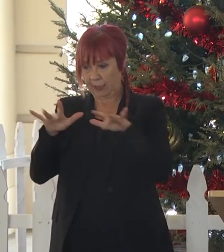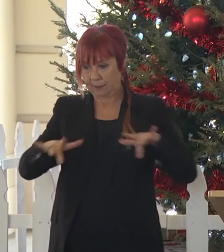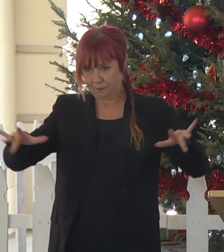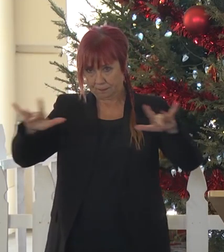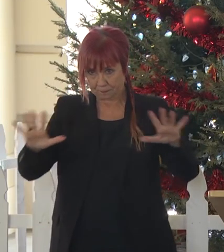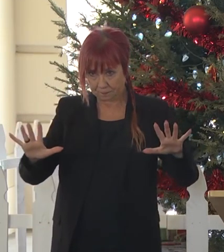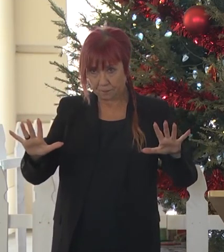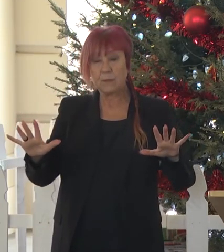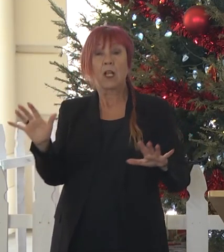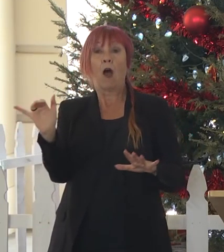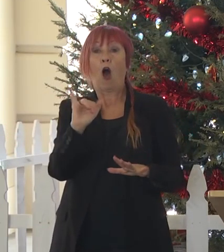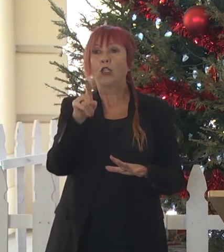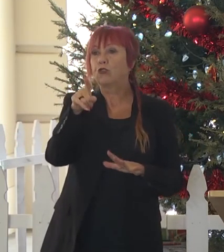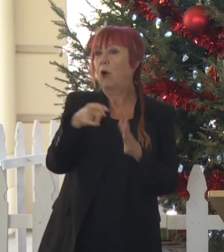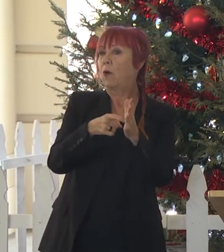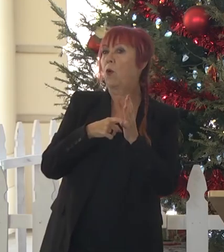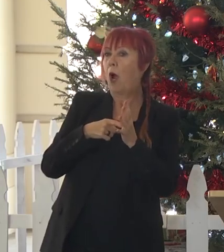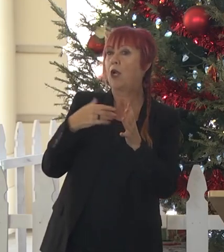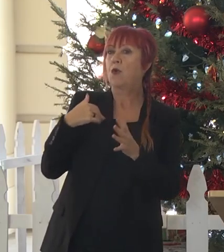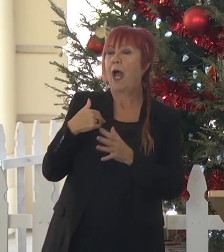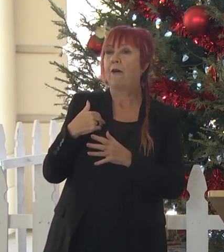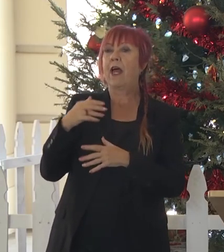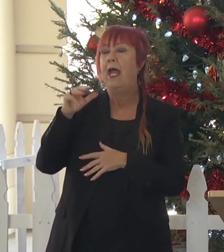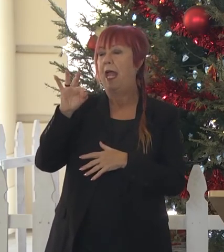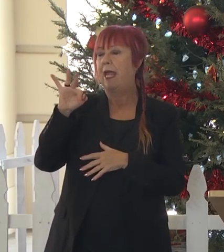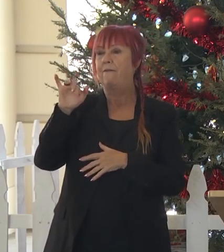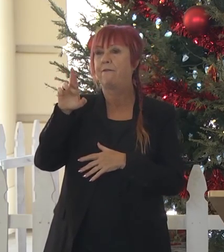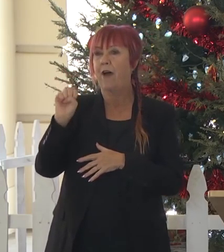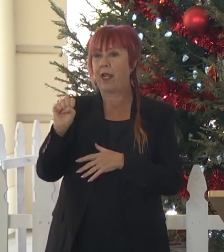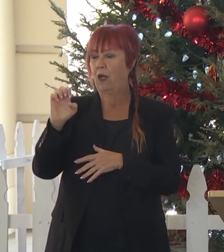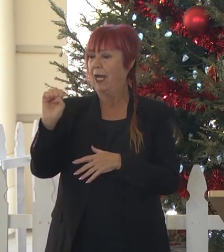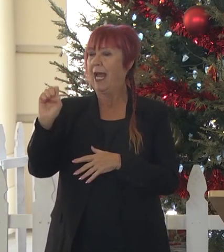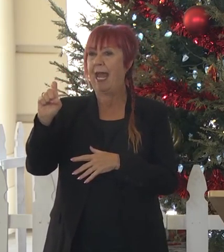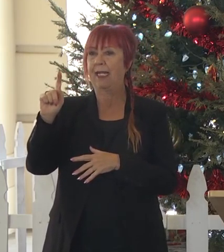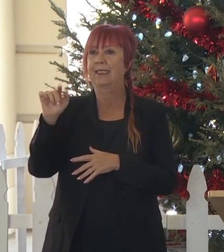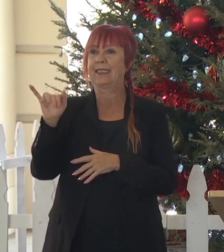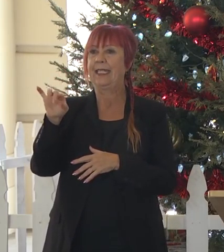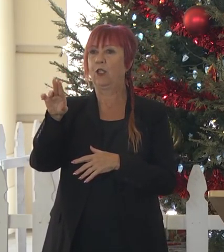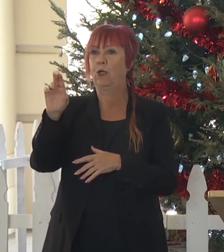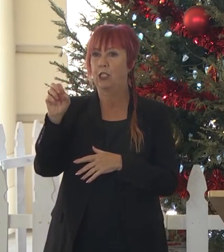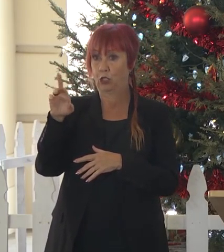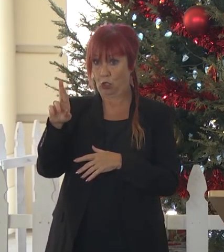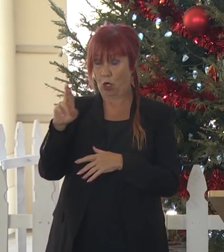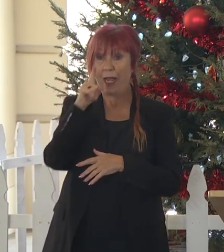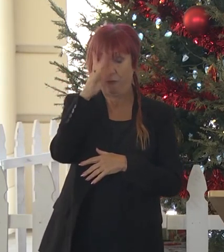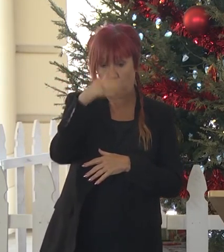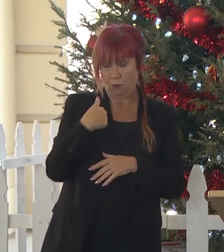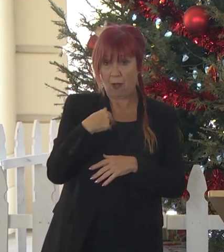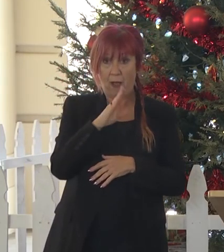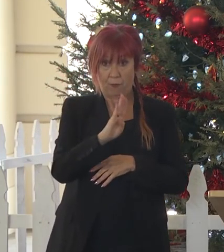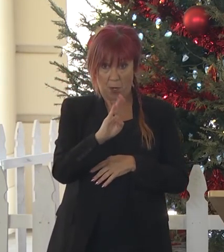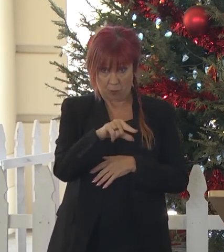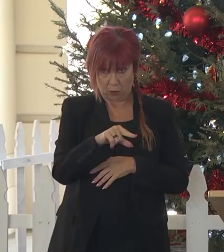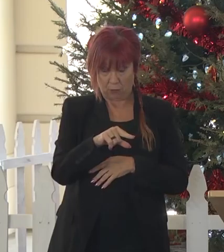also required to have a fire extinguisher on hand if you're going to have a professional small